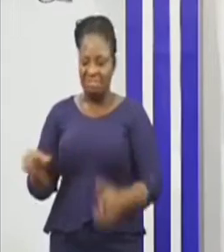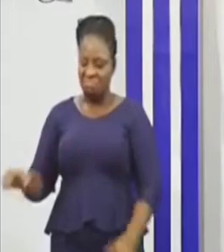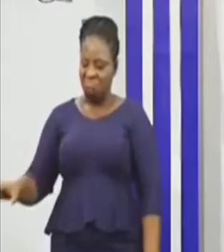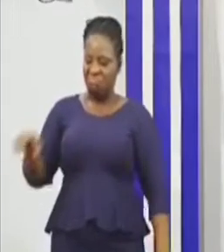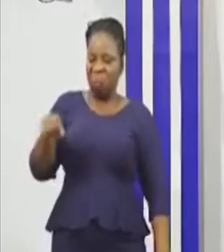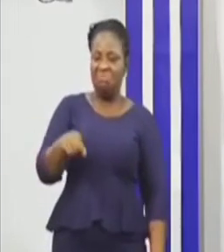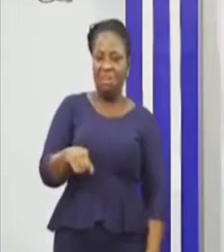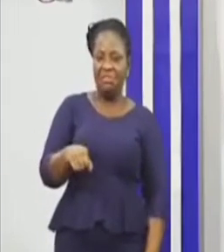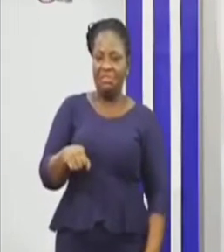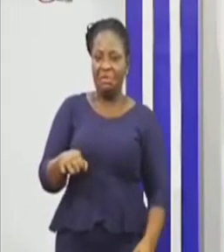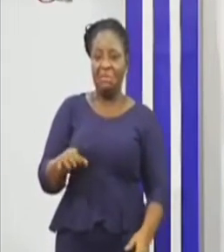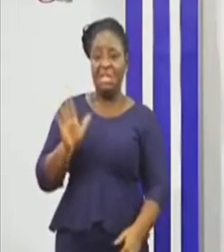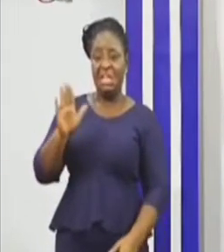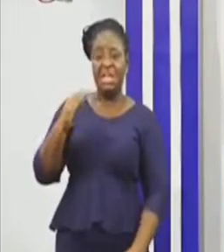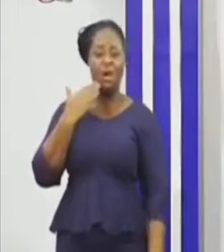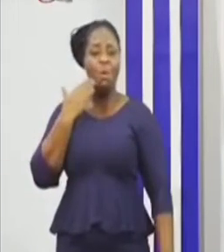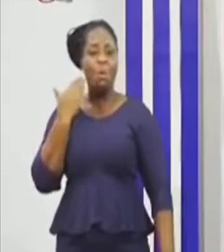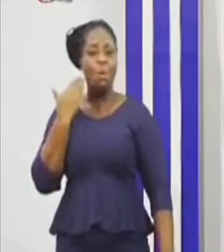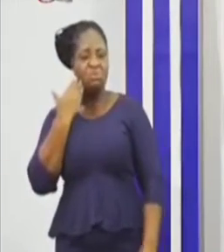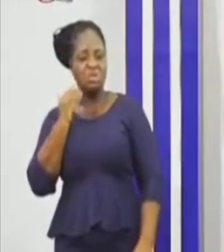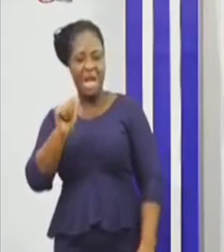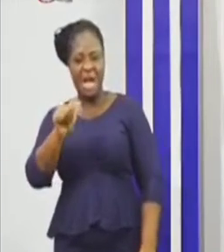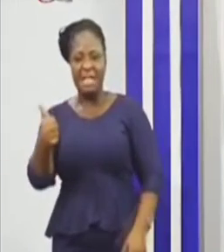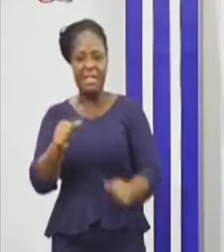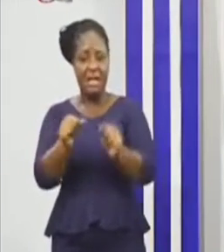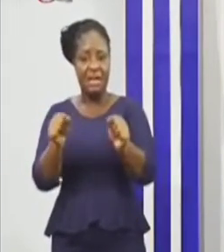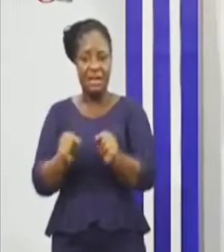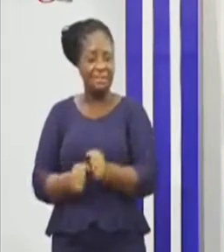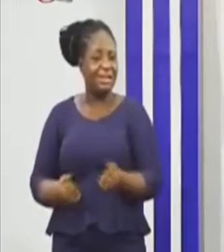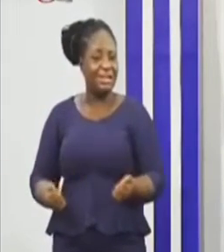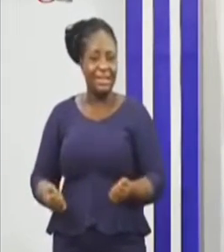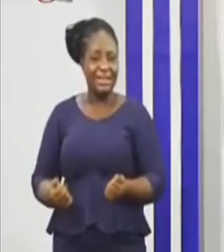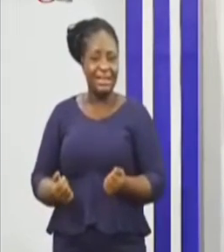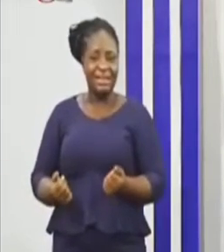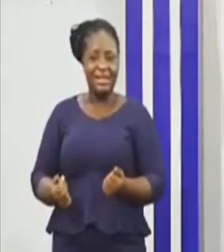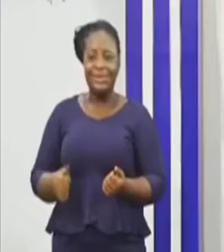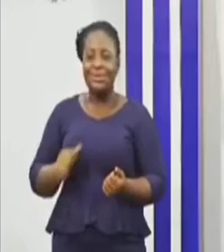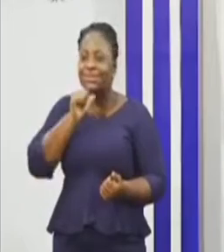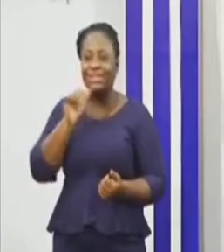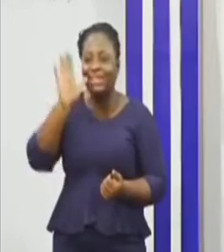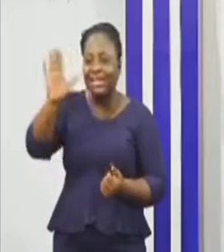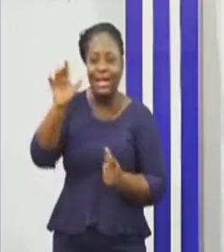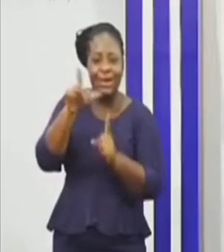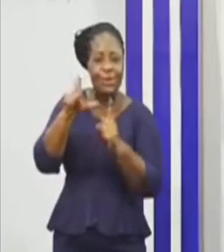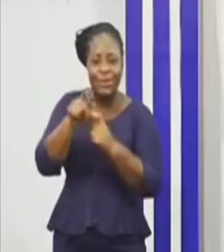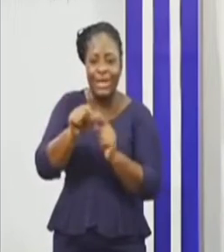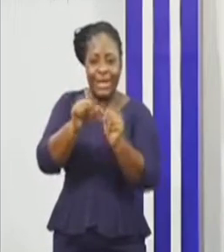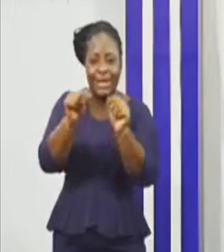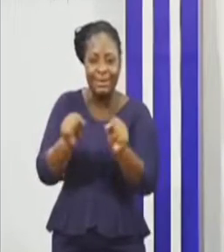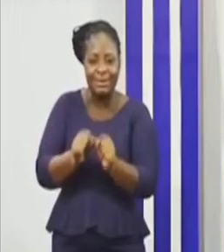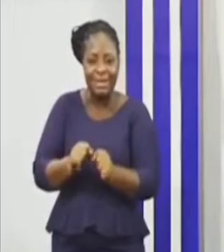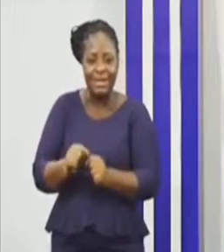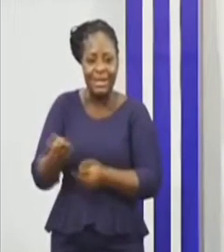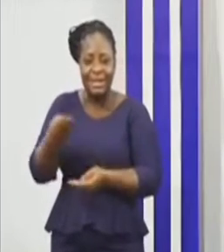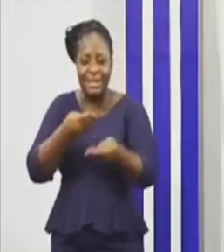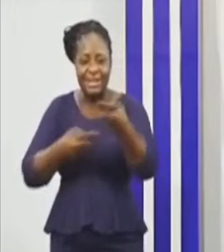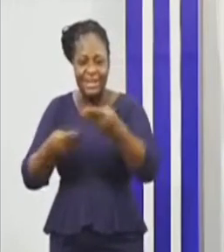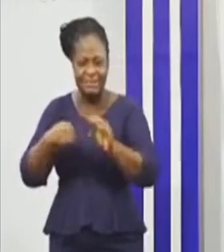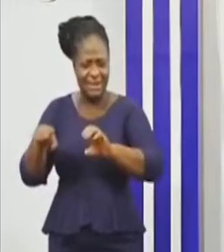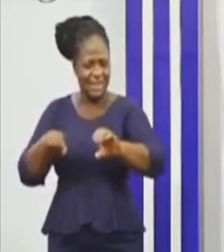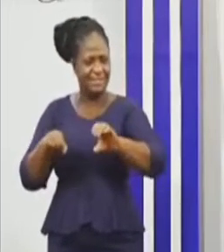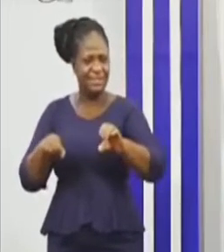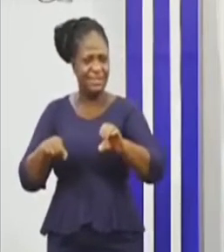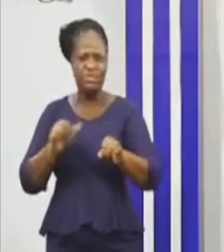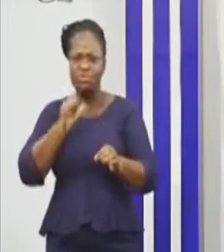from their homes to other areas are definitely not within their local areas, engaging in activities which